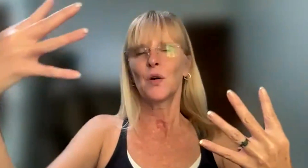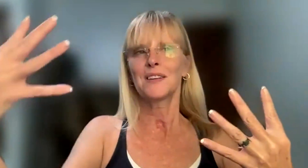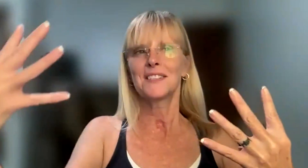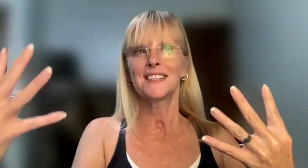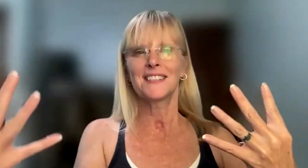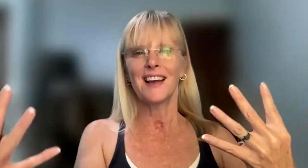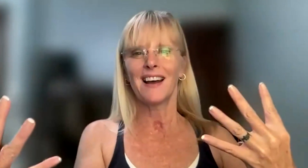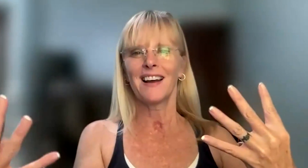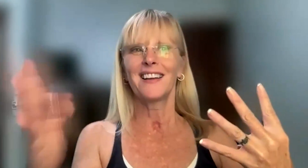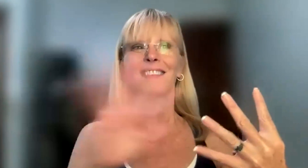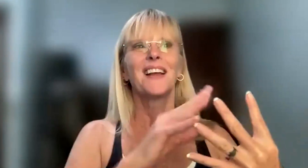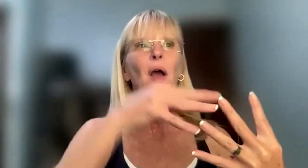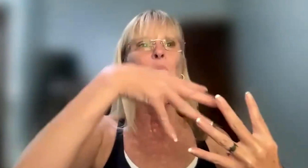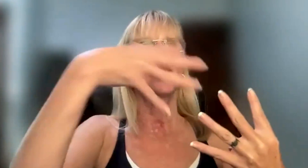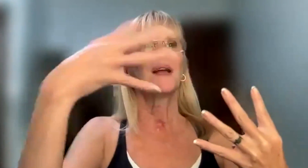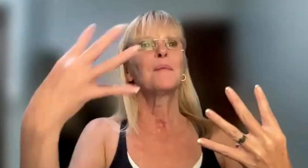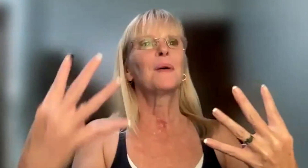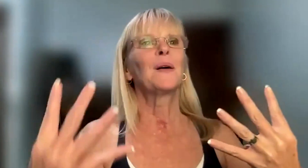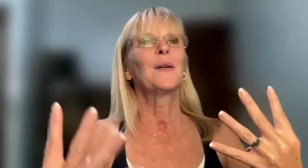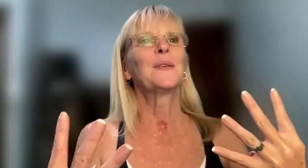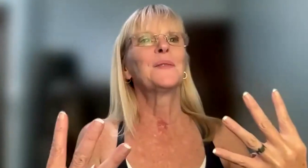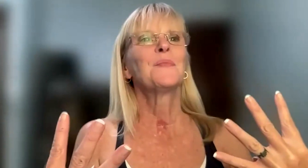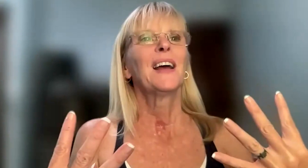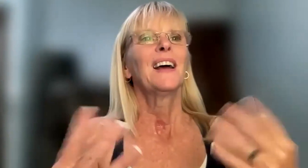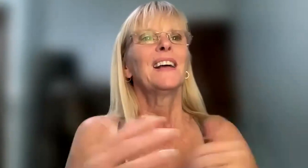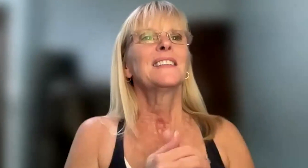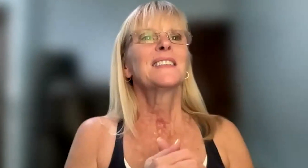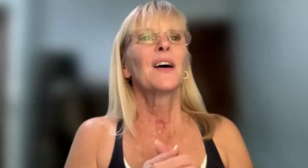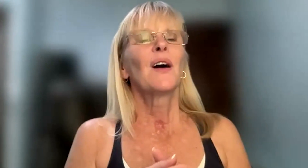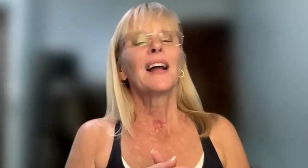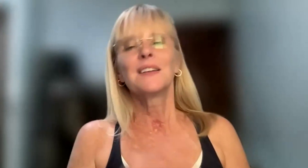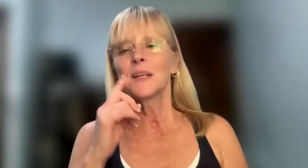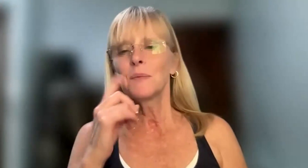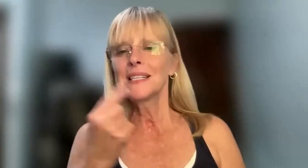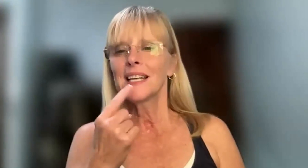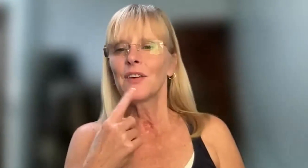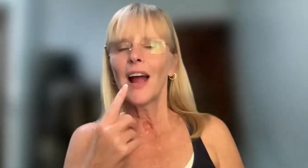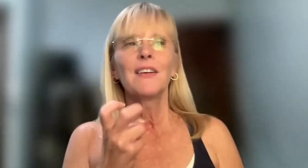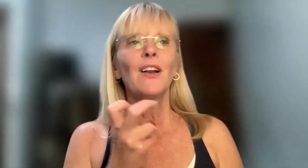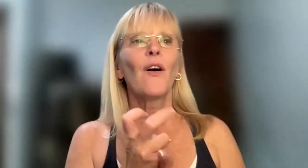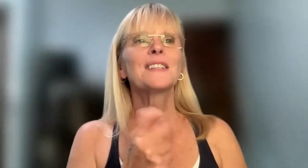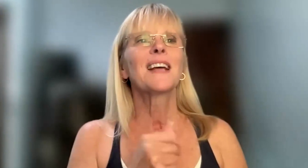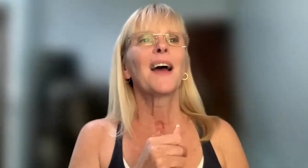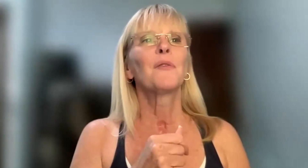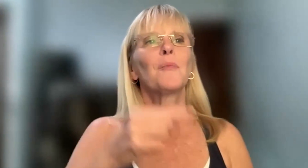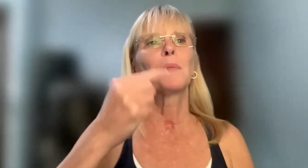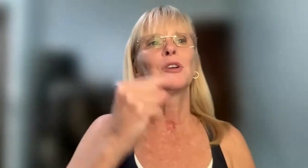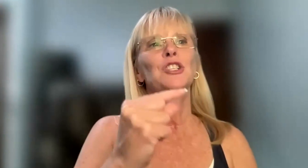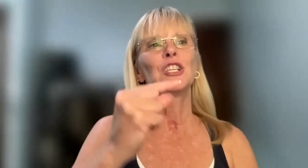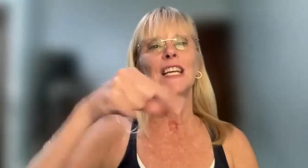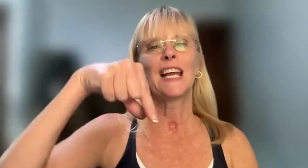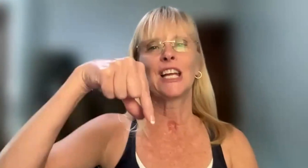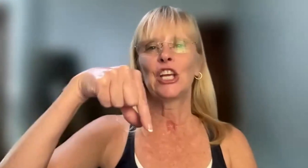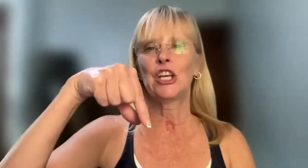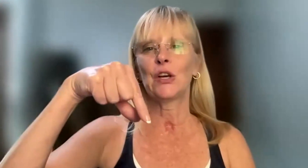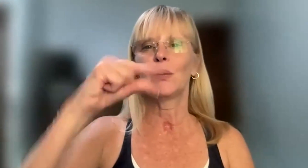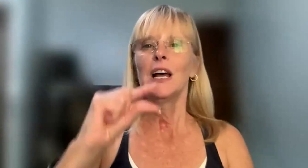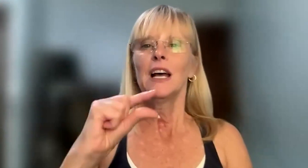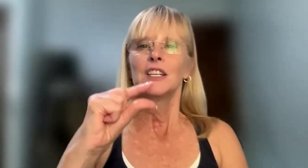across the sky, rainbow. So I know someone said they're having a hard time remembering G and Q. So